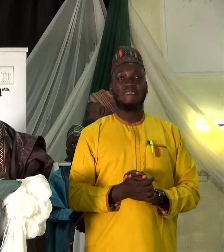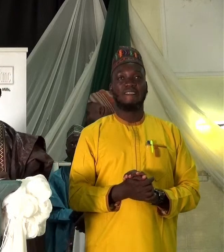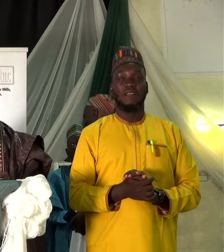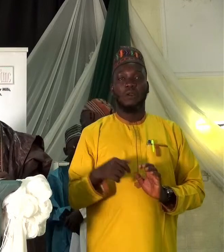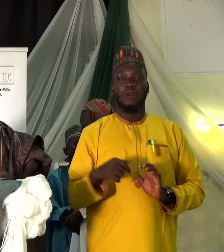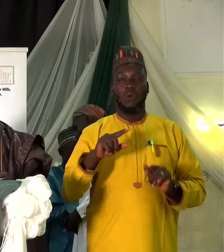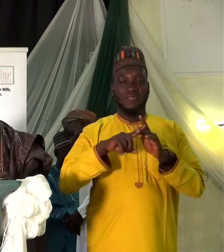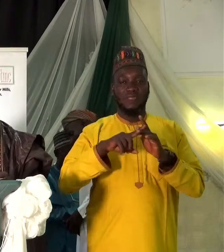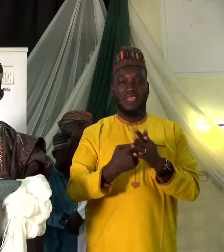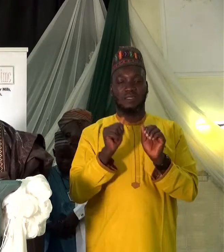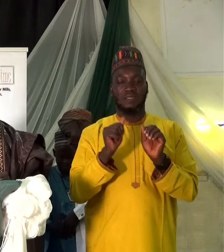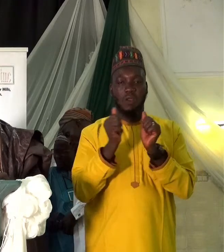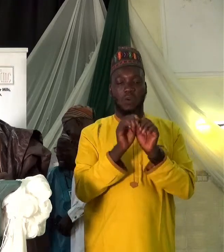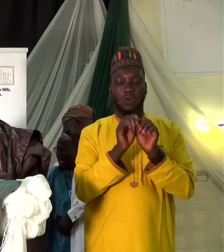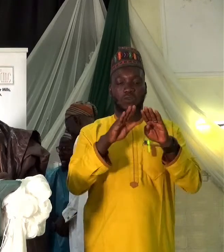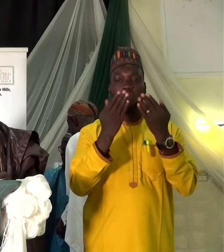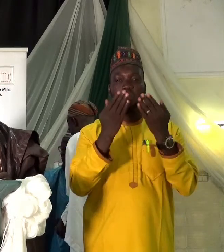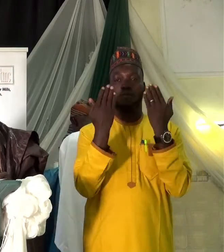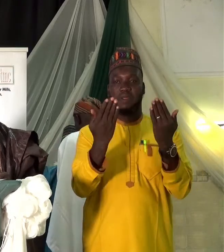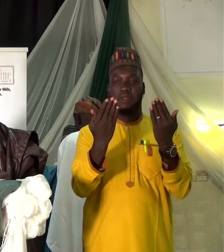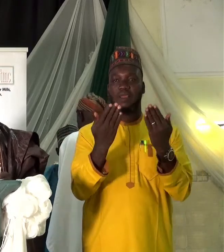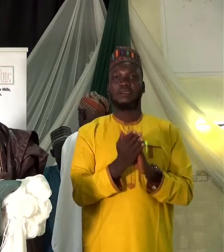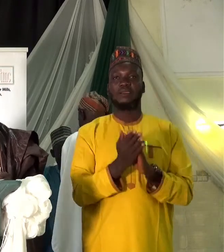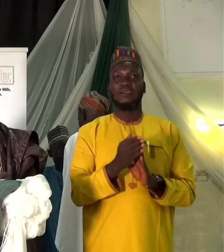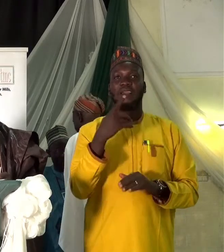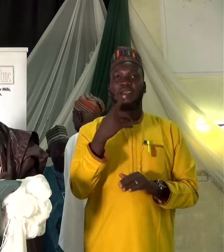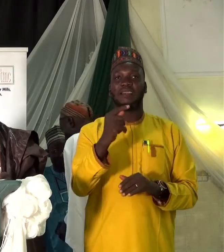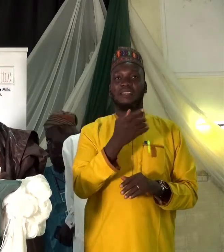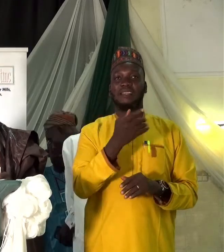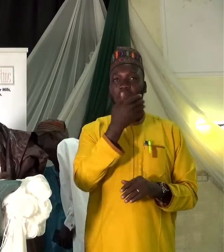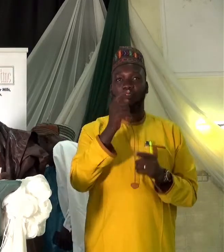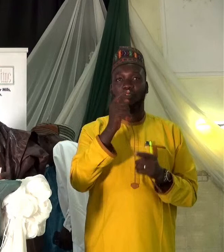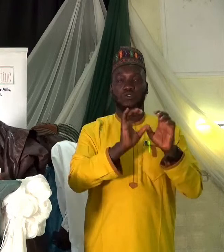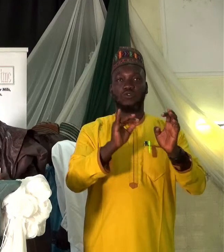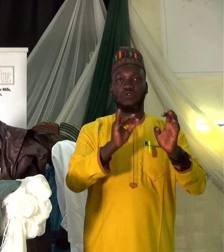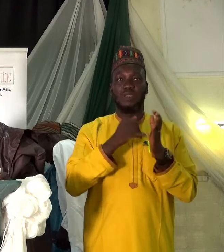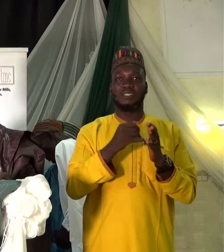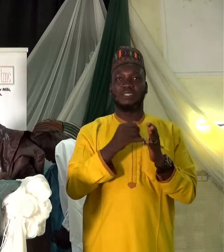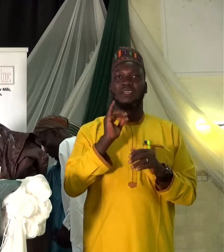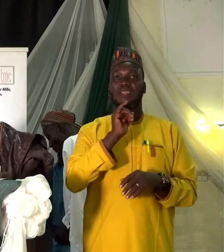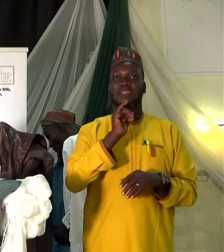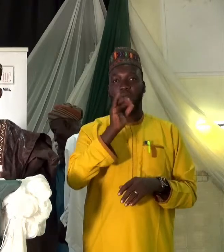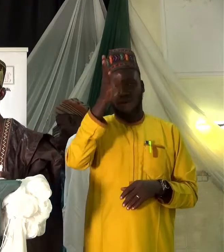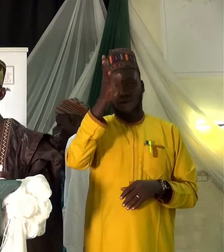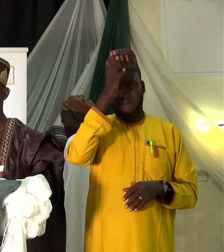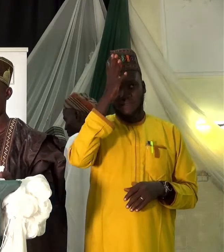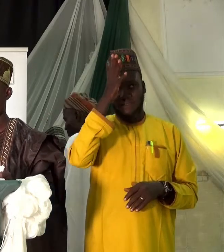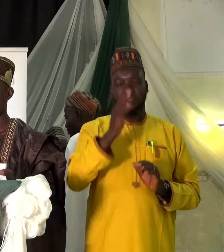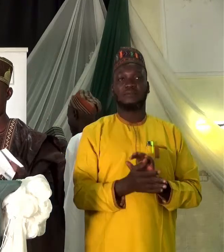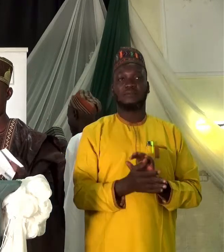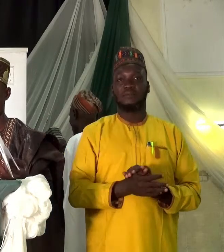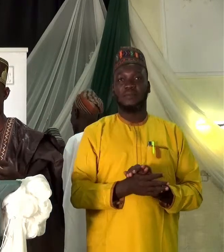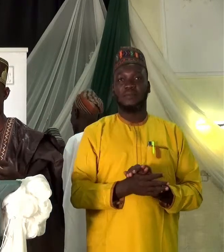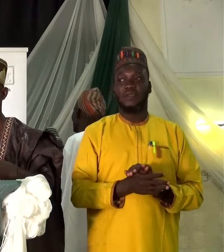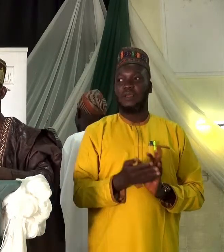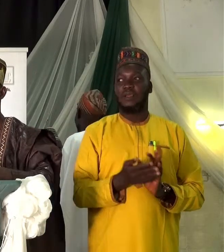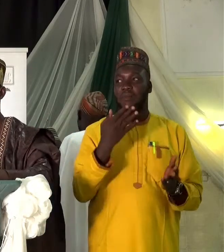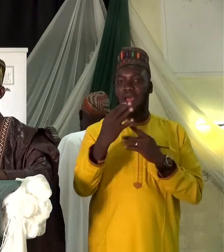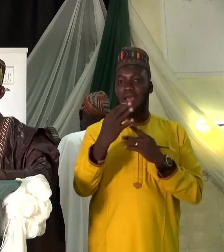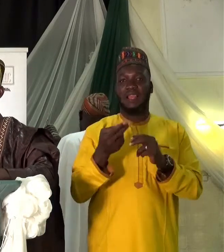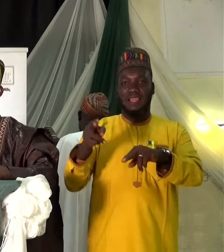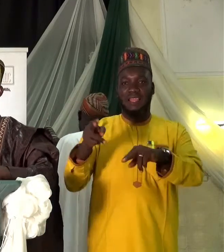sibe o ni oba lete ye ri fo agbo sale leni o wo baba wa ti wo ba wa se leyi olodun ba ni tun ba sale kun daada